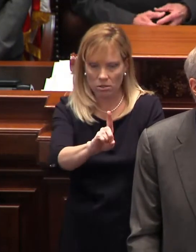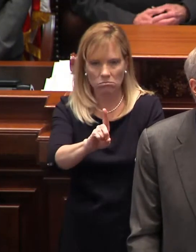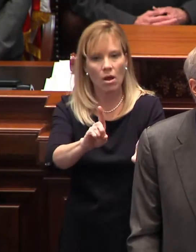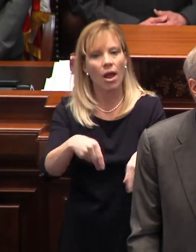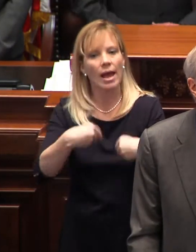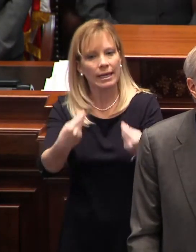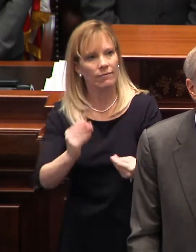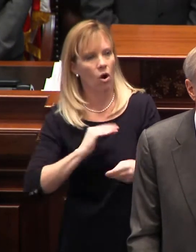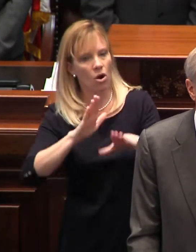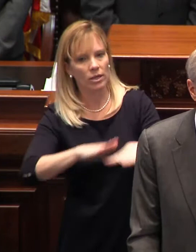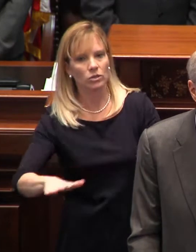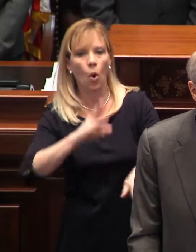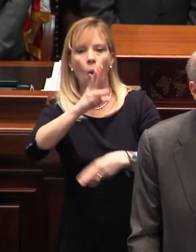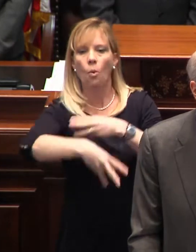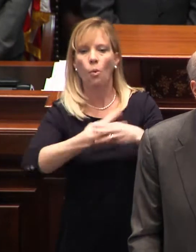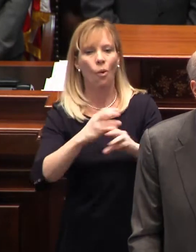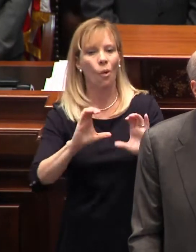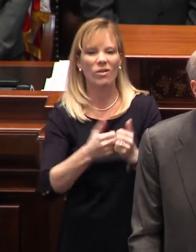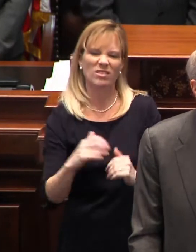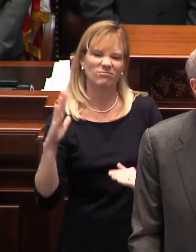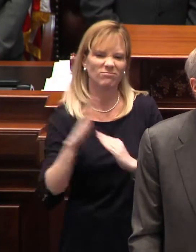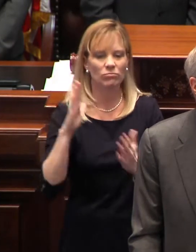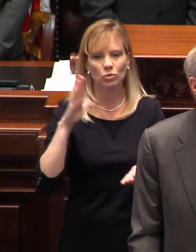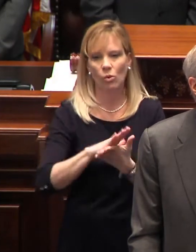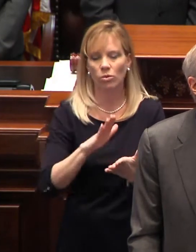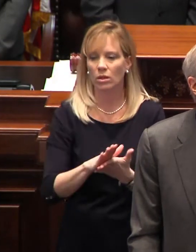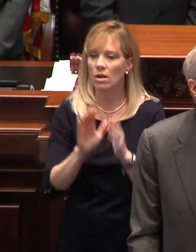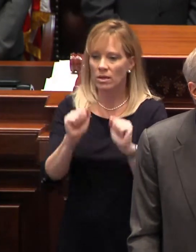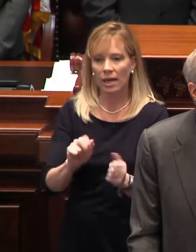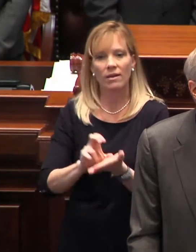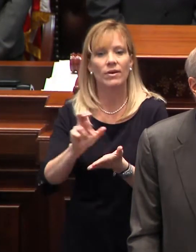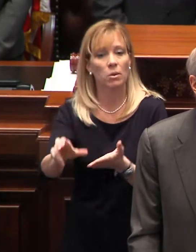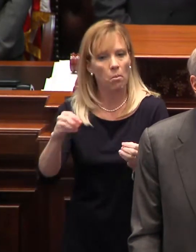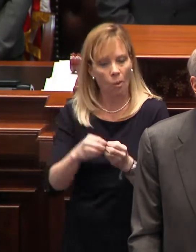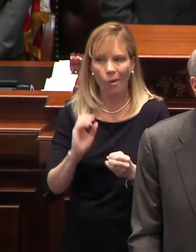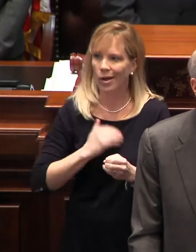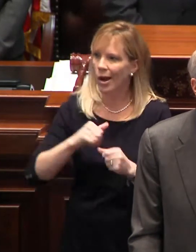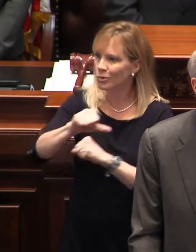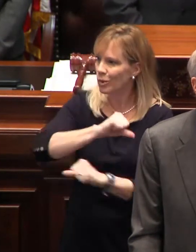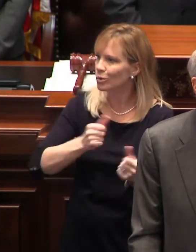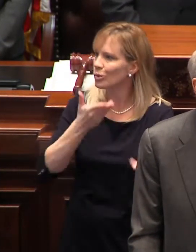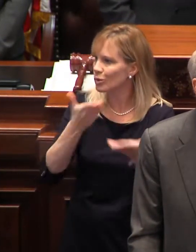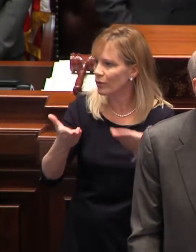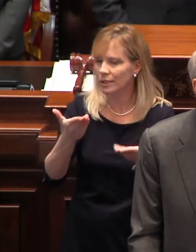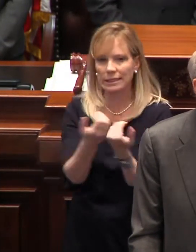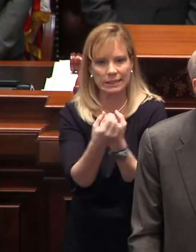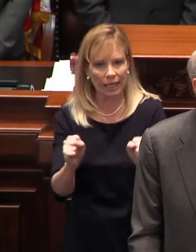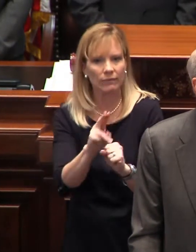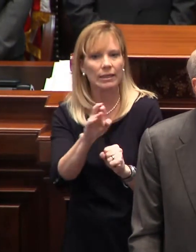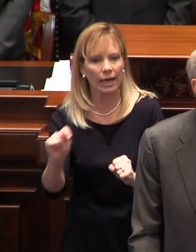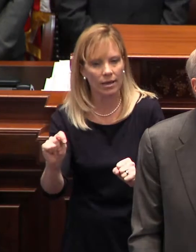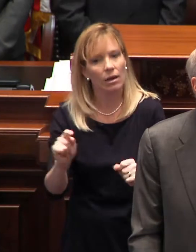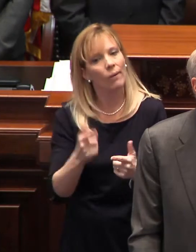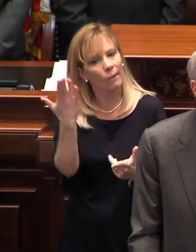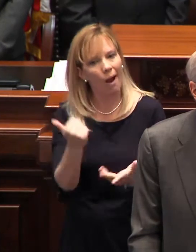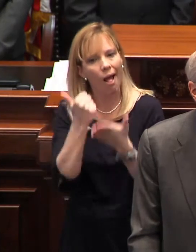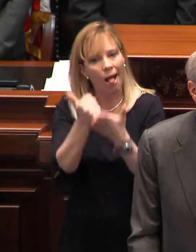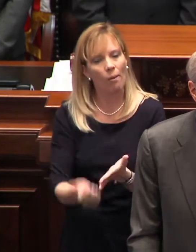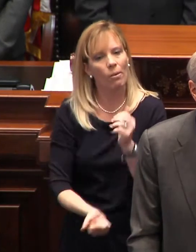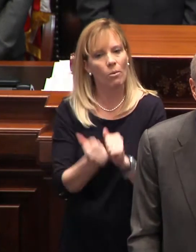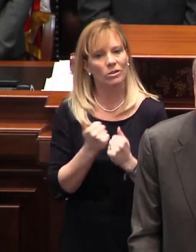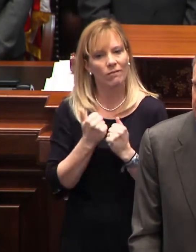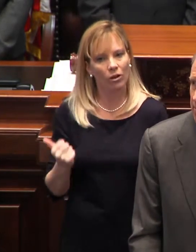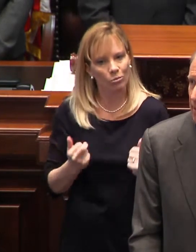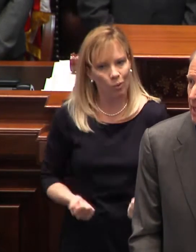and give our kids world-class schools. We'll be able to invest more in our social services safety net to help our most